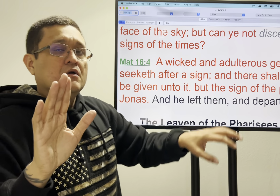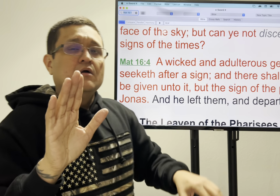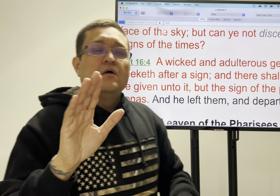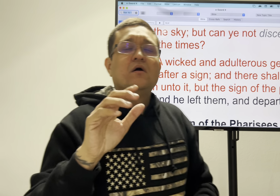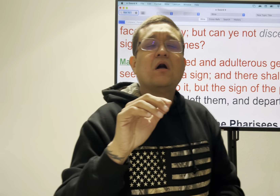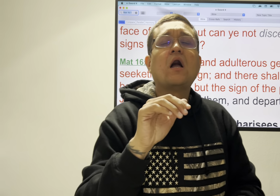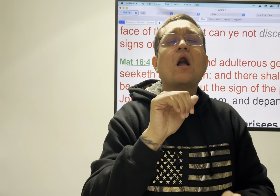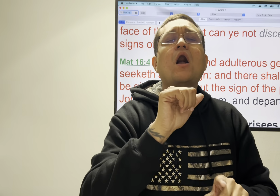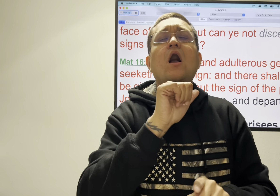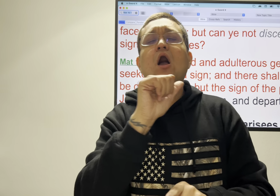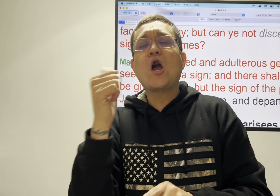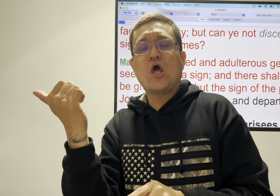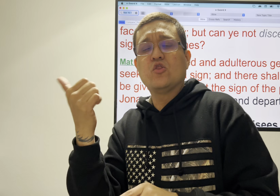Jonas.